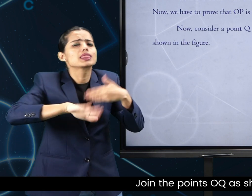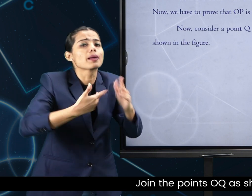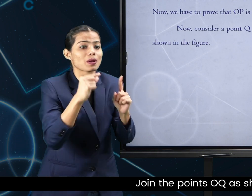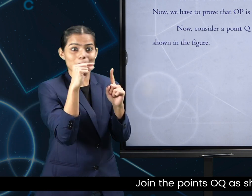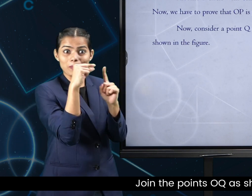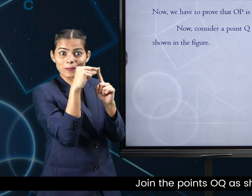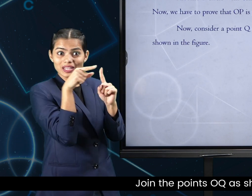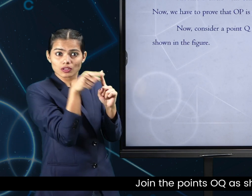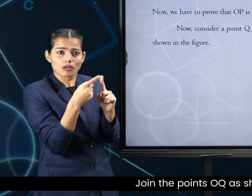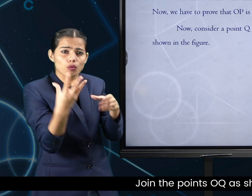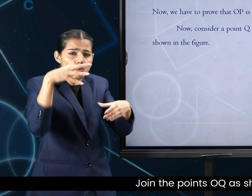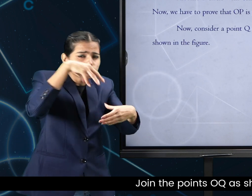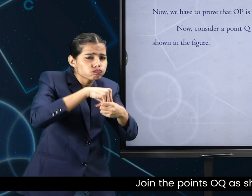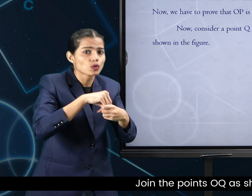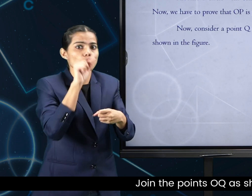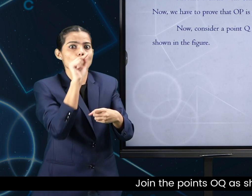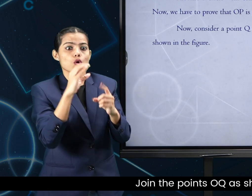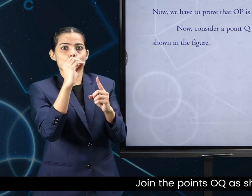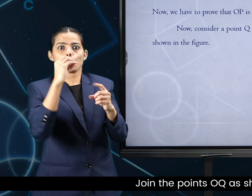points OQ as shown in the figure.